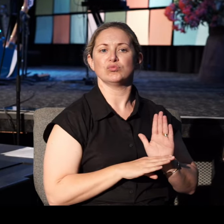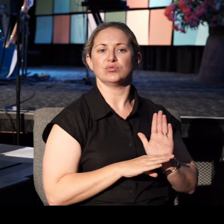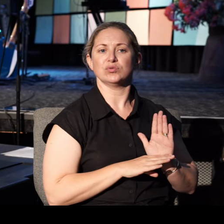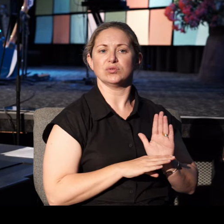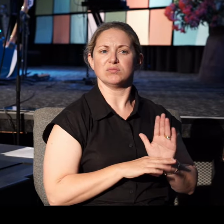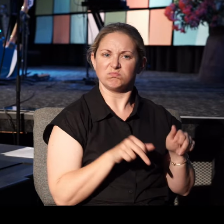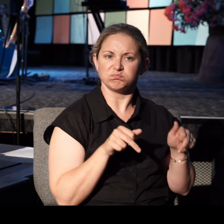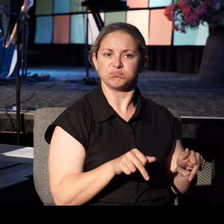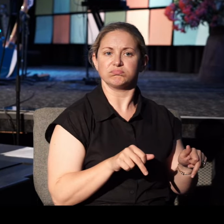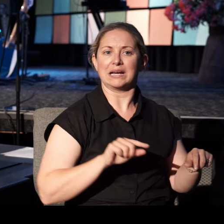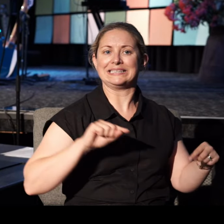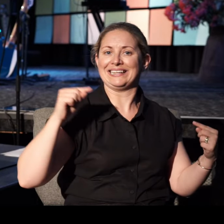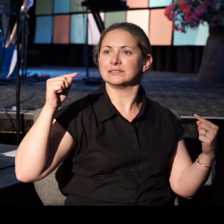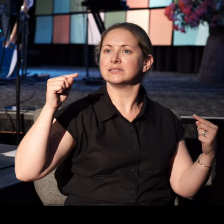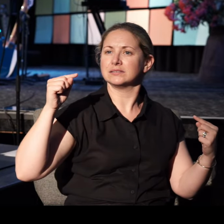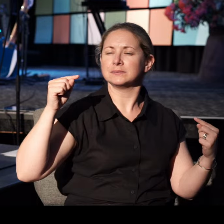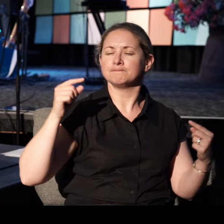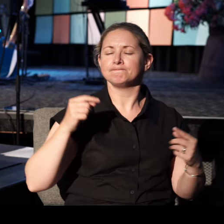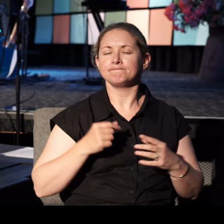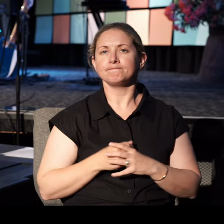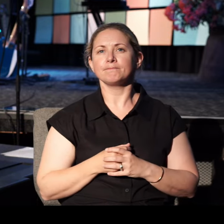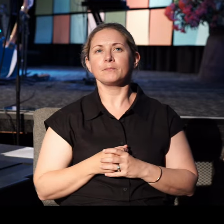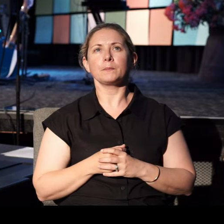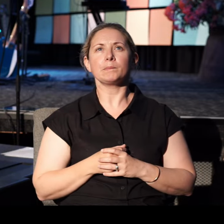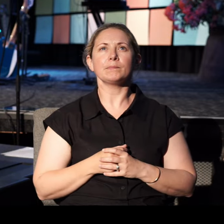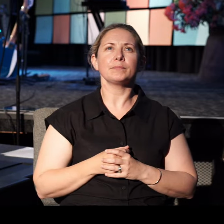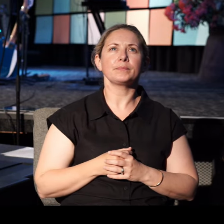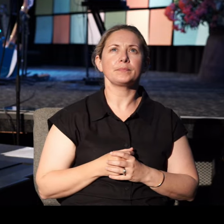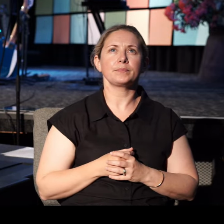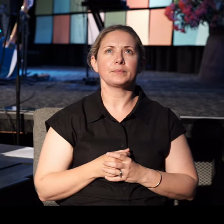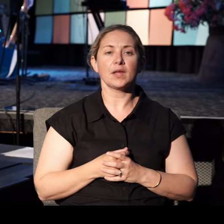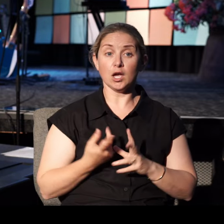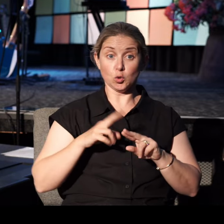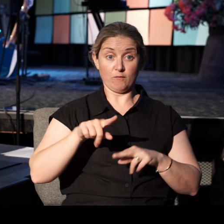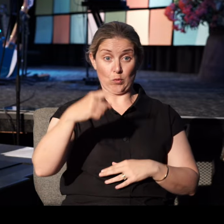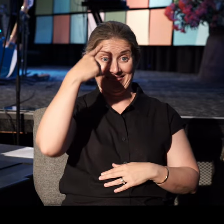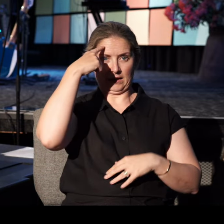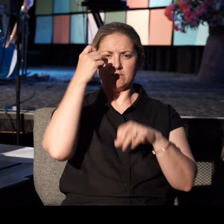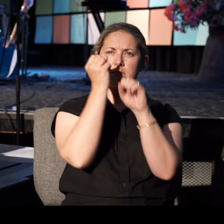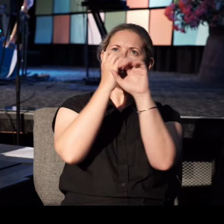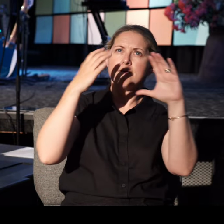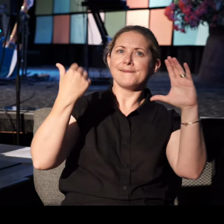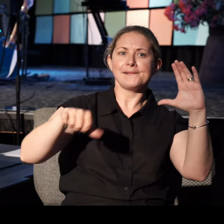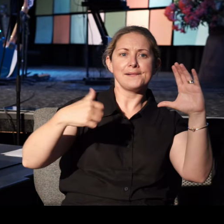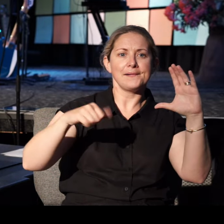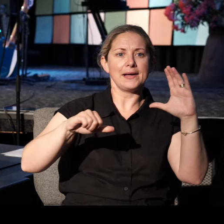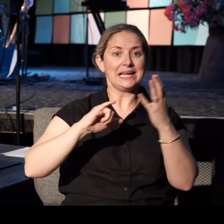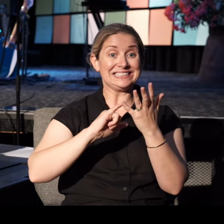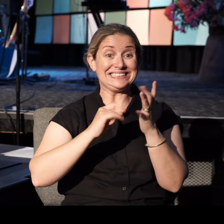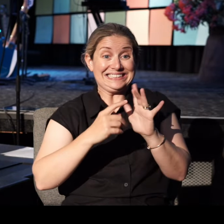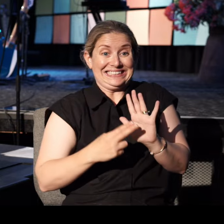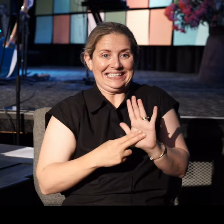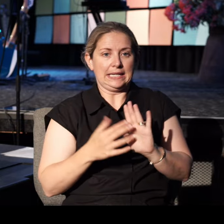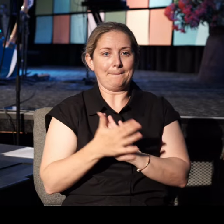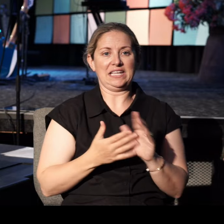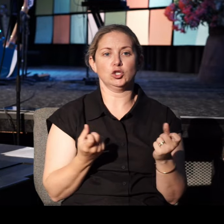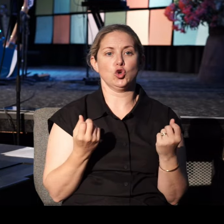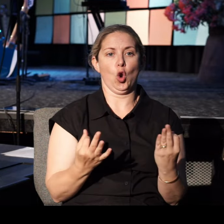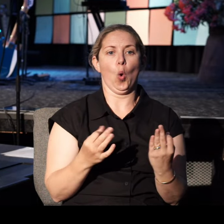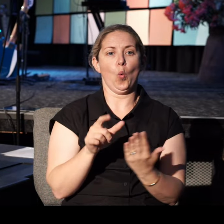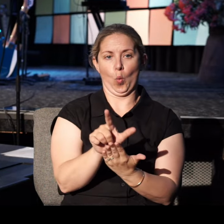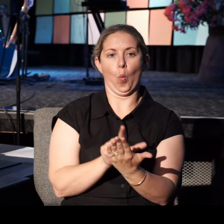Now, you plug that understanding of sin back into this passage. So sin is lawlessness, verse 6. No one who